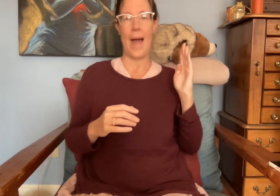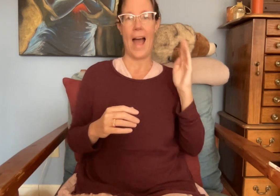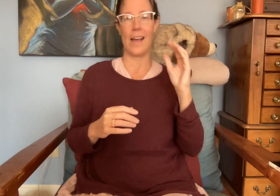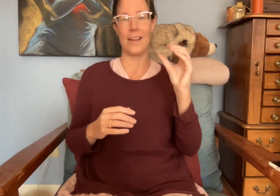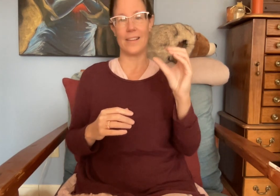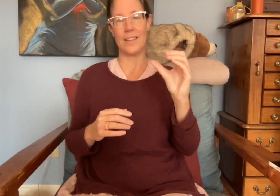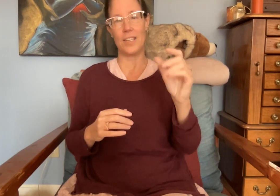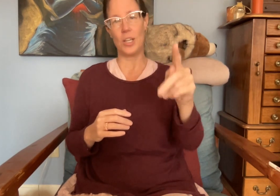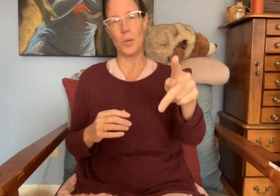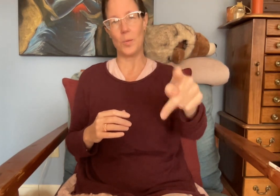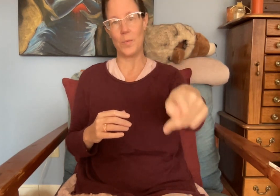Back to you.